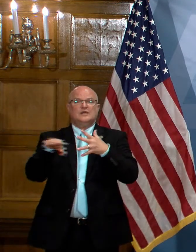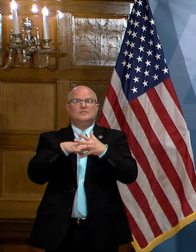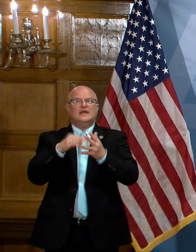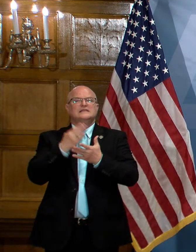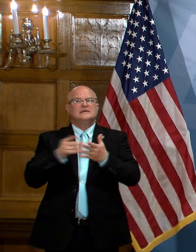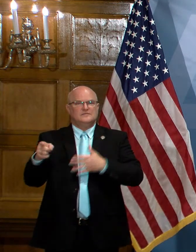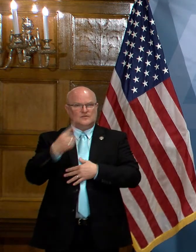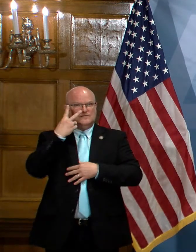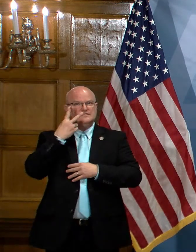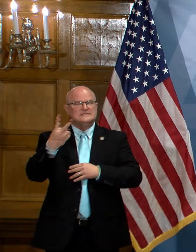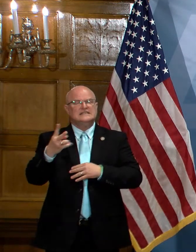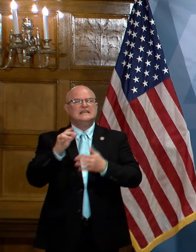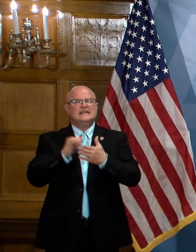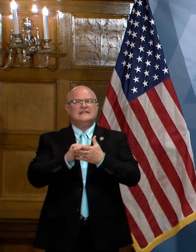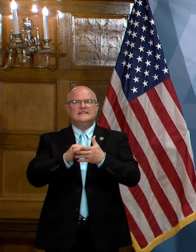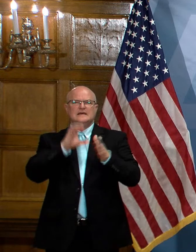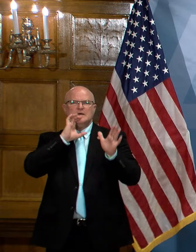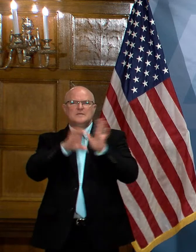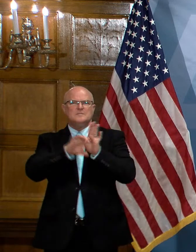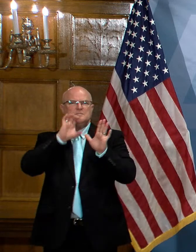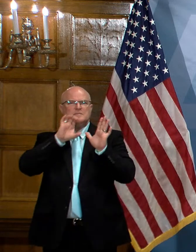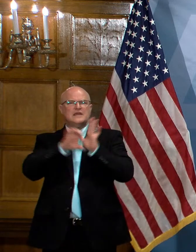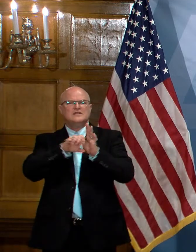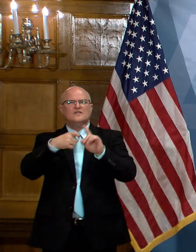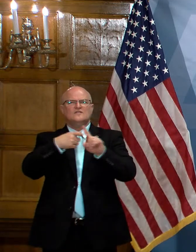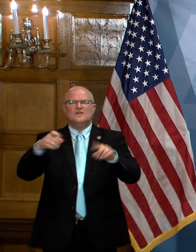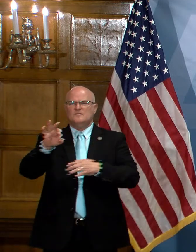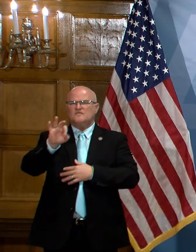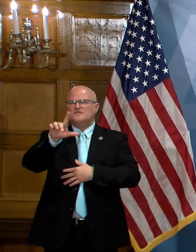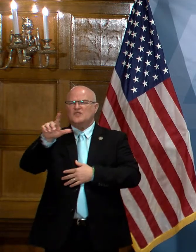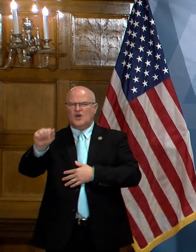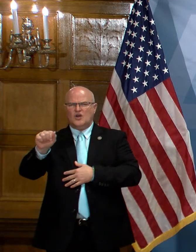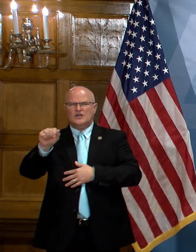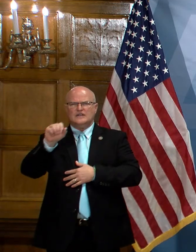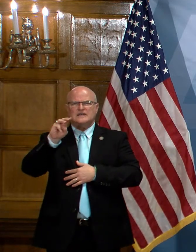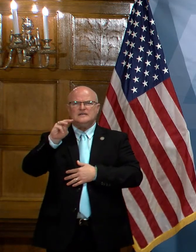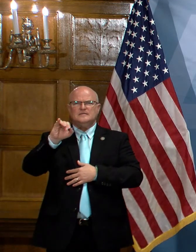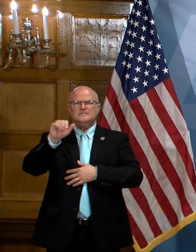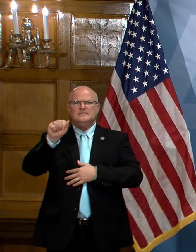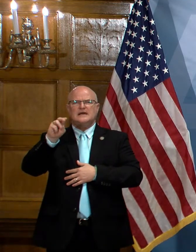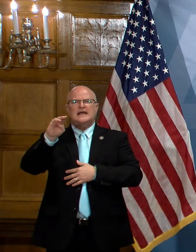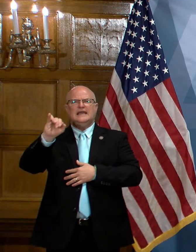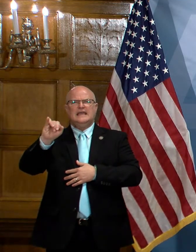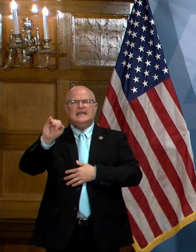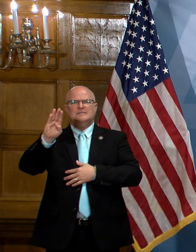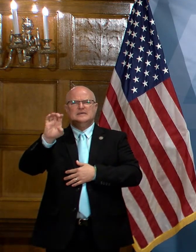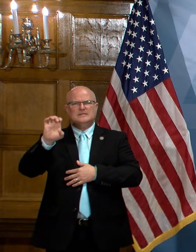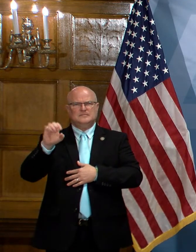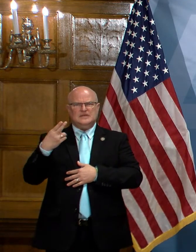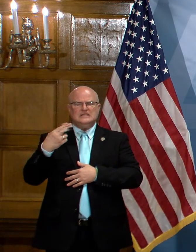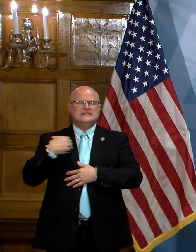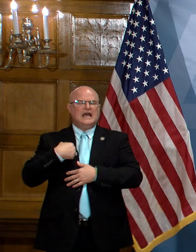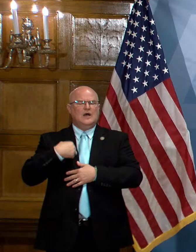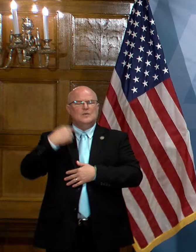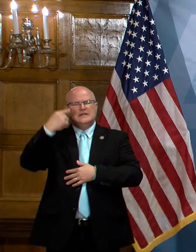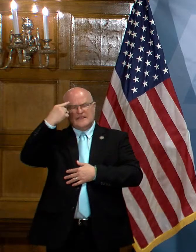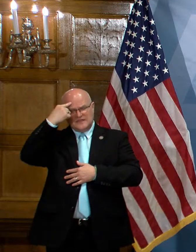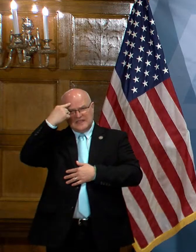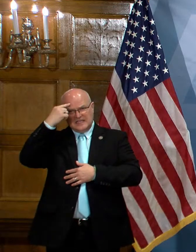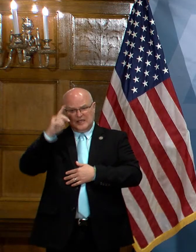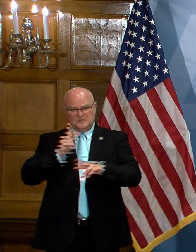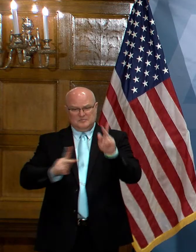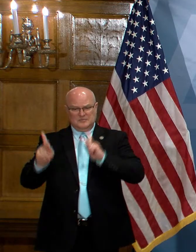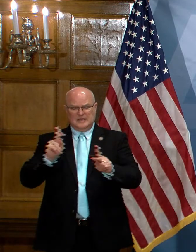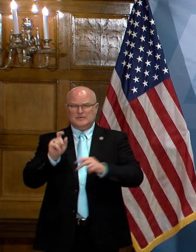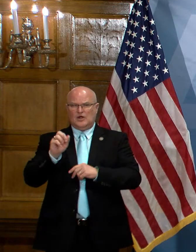have seen some of the scenes from Florida and Miami Beach, and I'd like to think that our